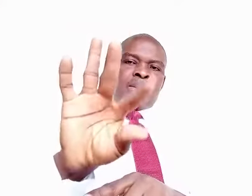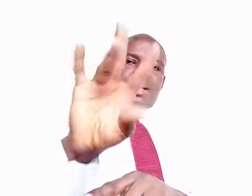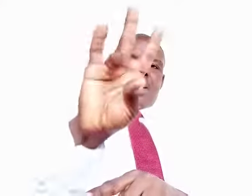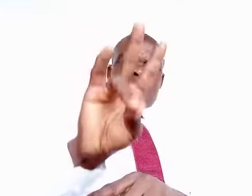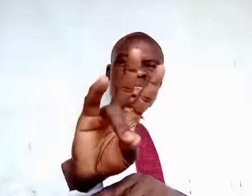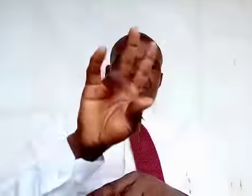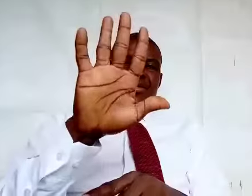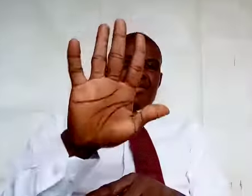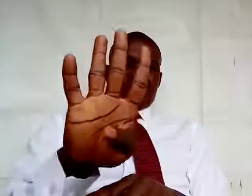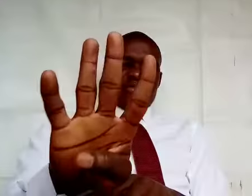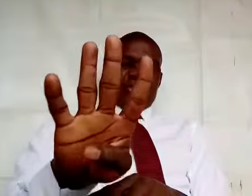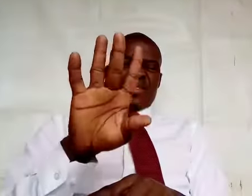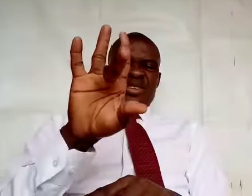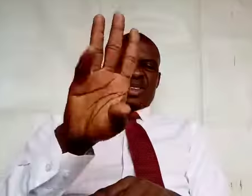9823823 plus 11,575,923 equals 21,399,746. This gives